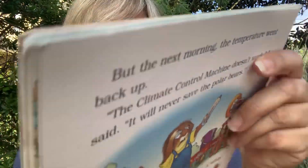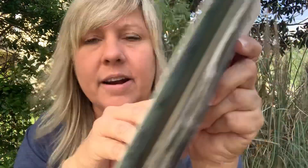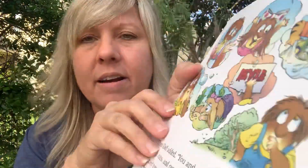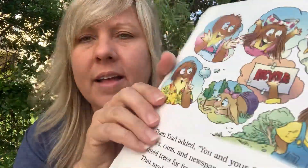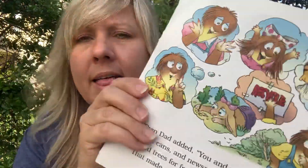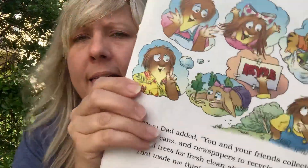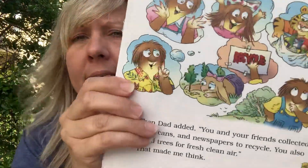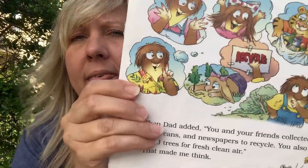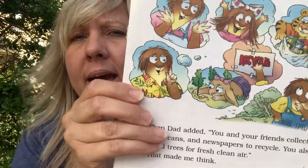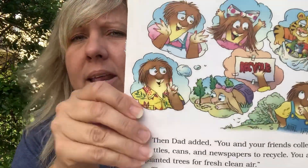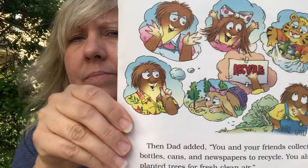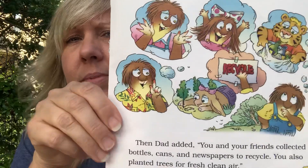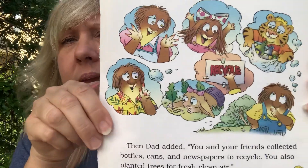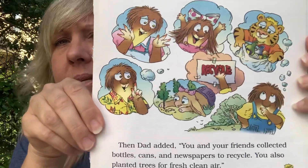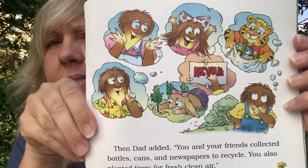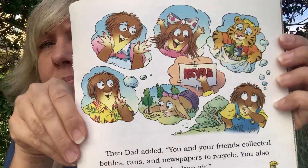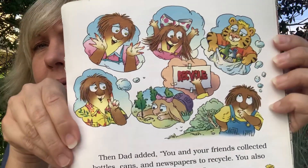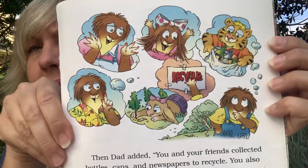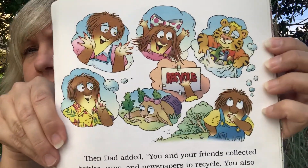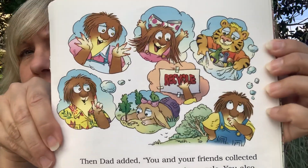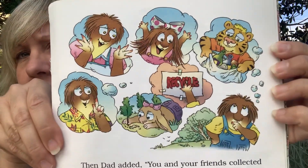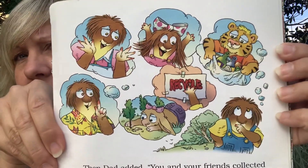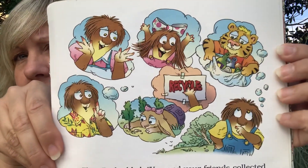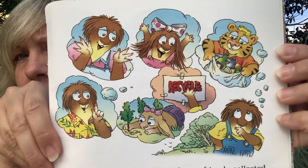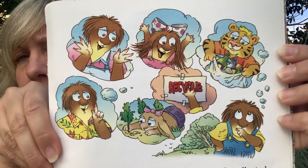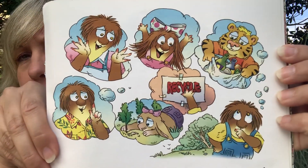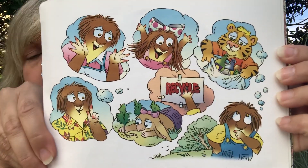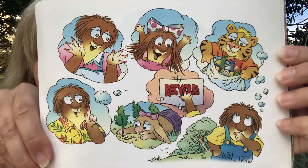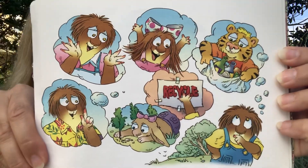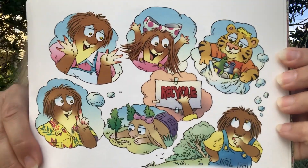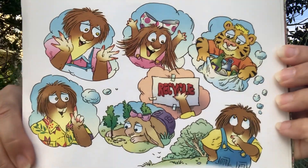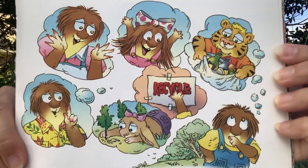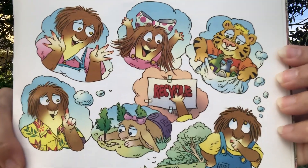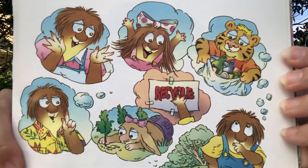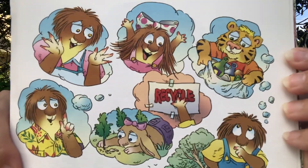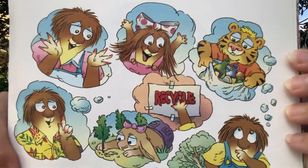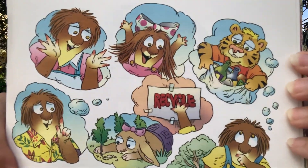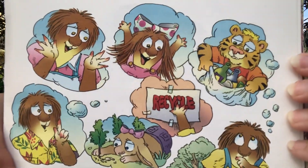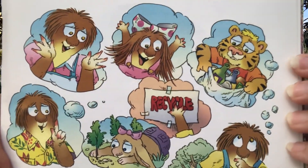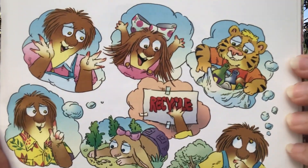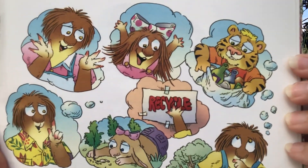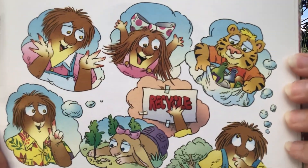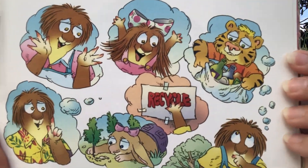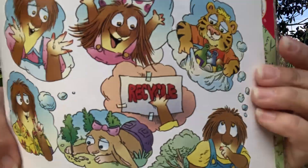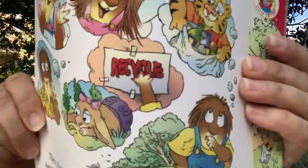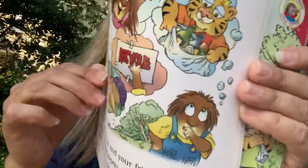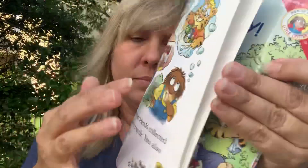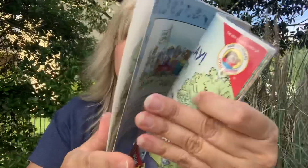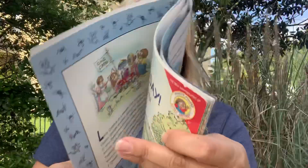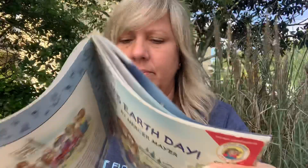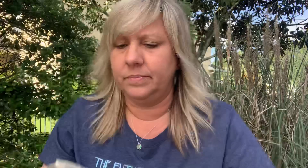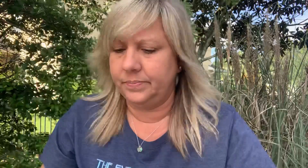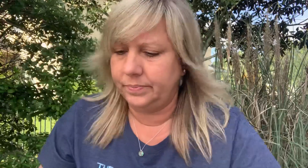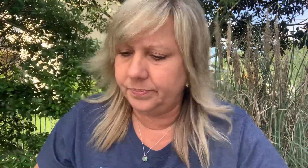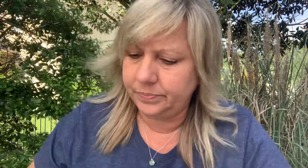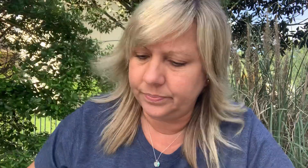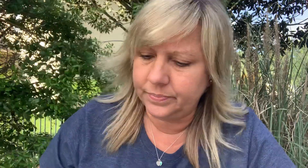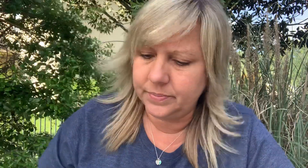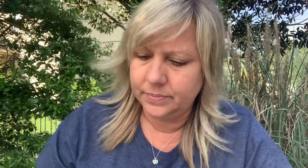air." That makes me think.